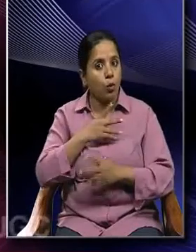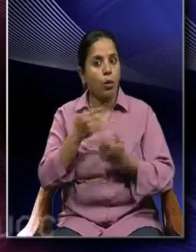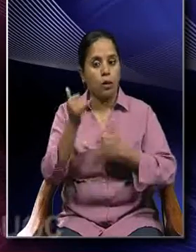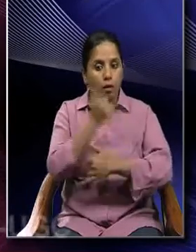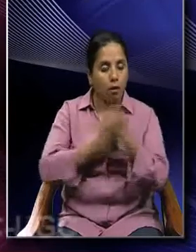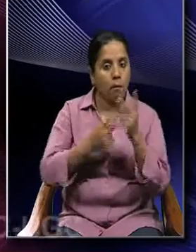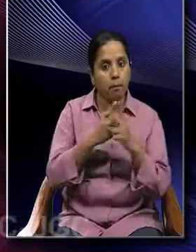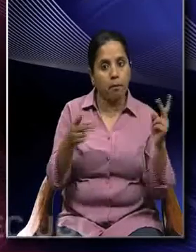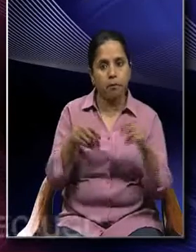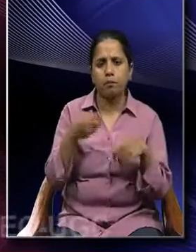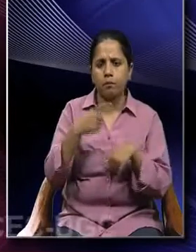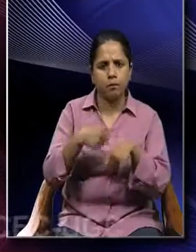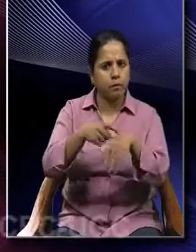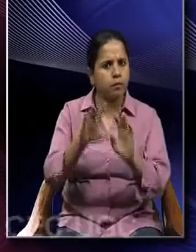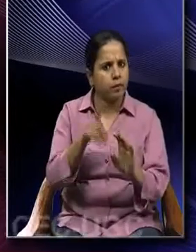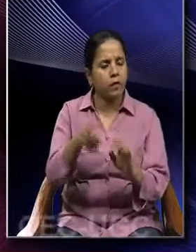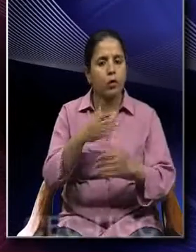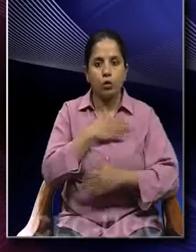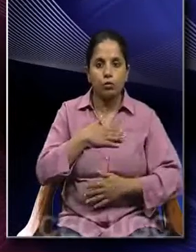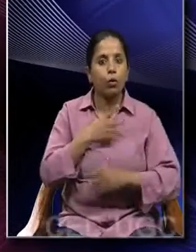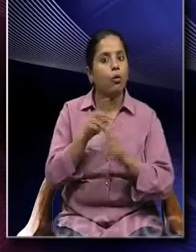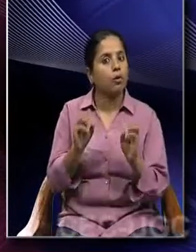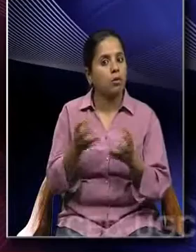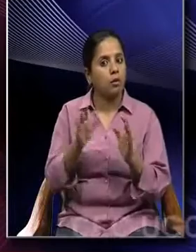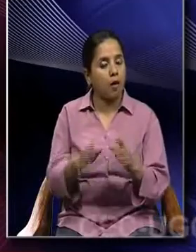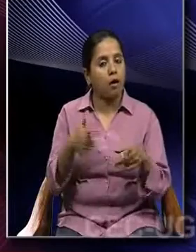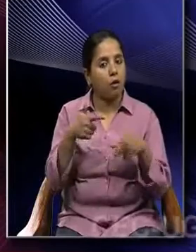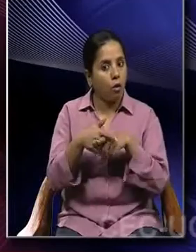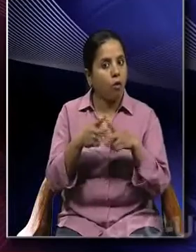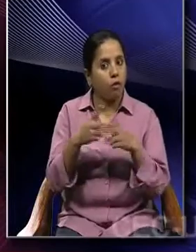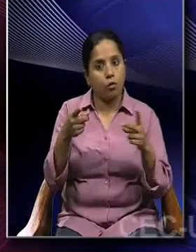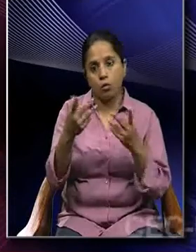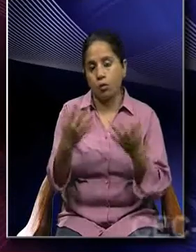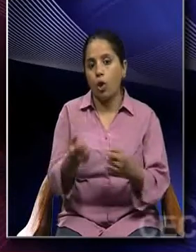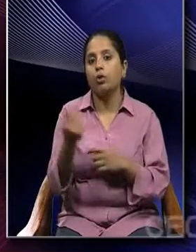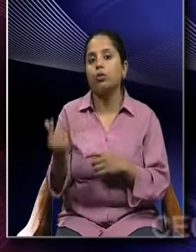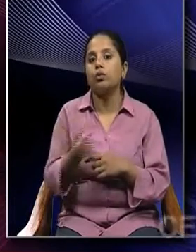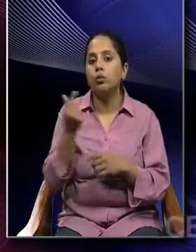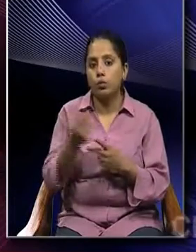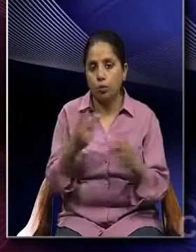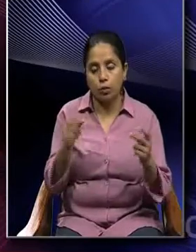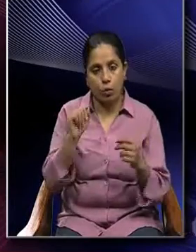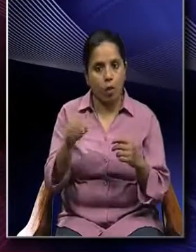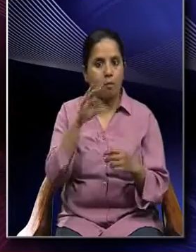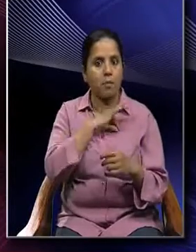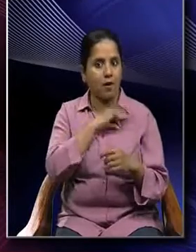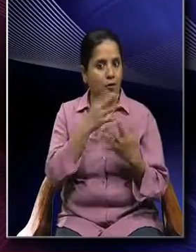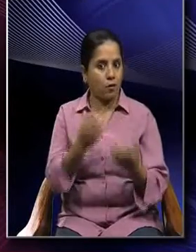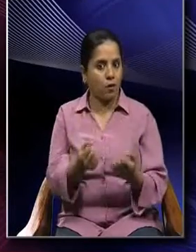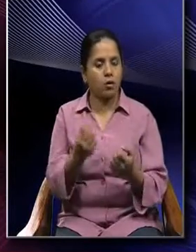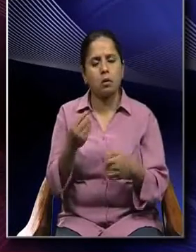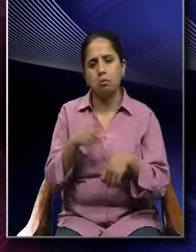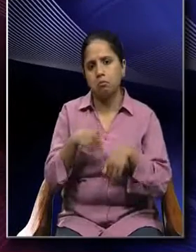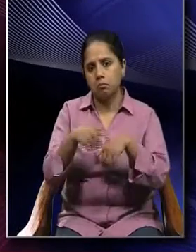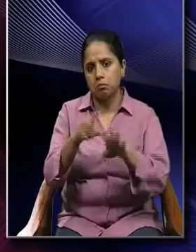conflicts. A time comes when you start enjoying this game of conflicts, and you want to use it to your advantage. At times,